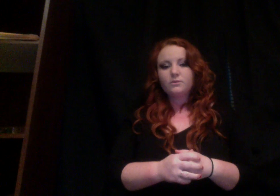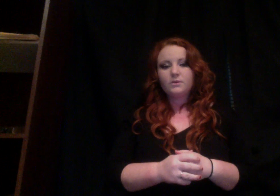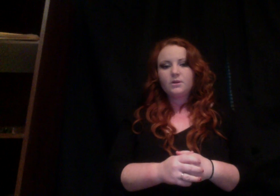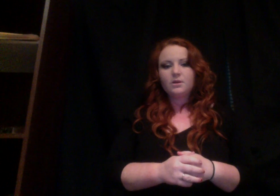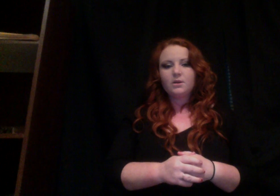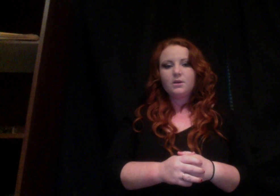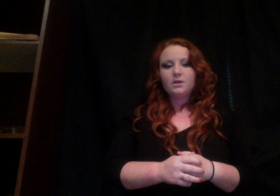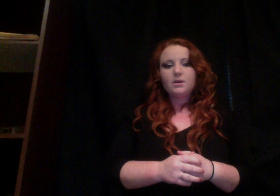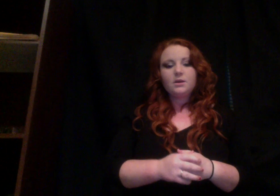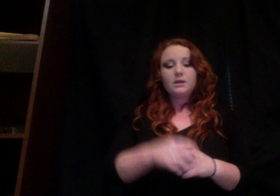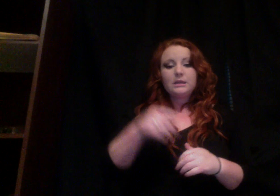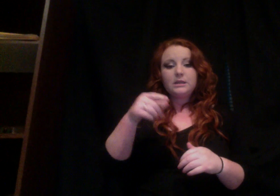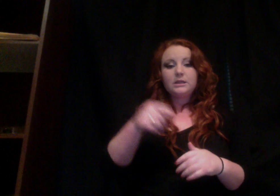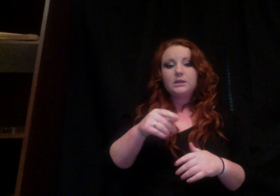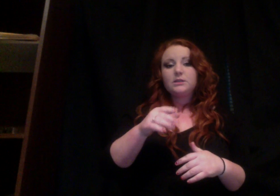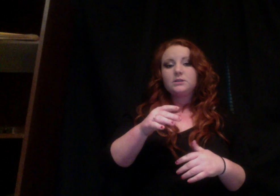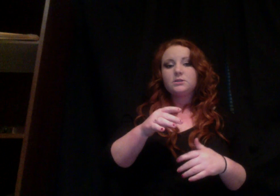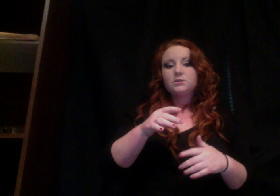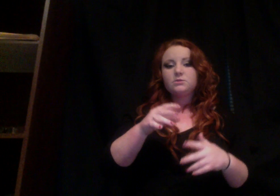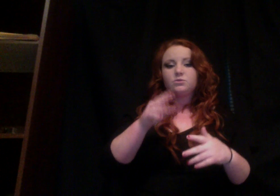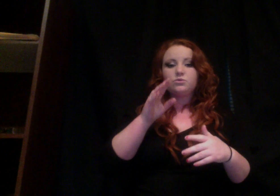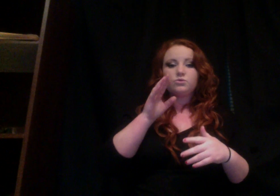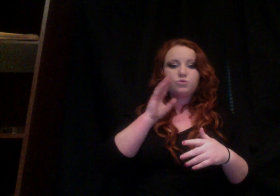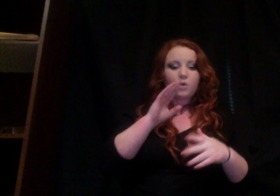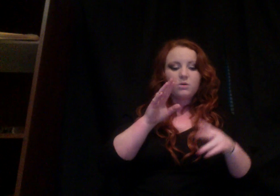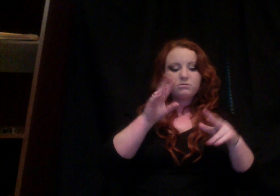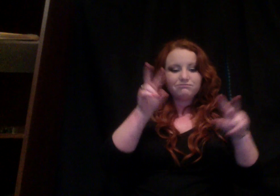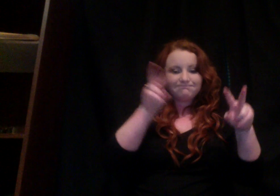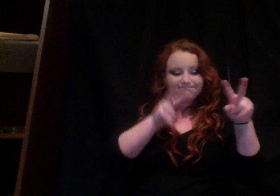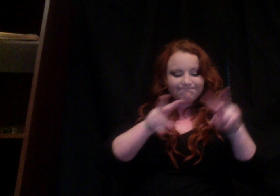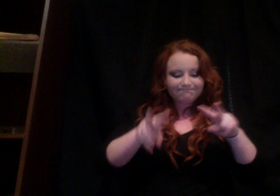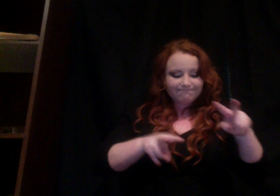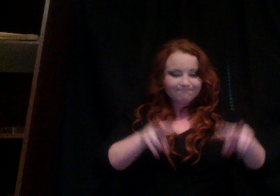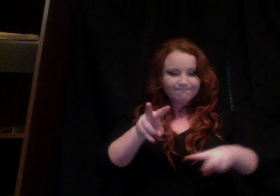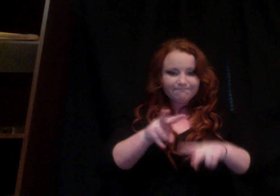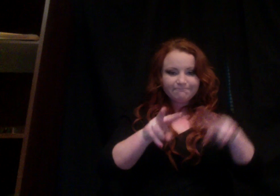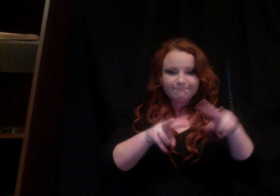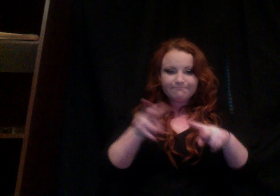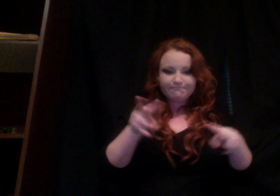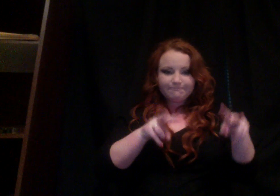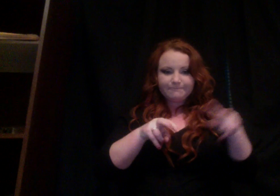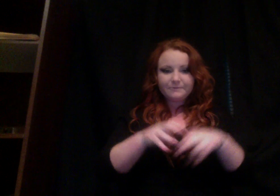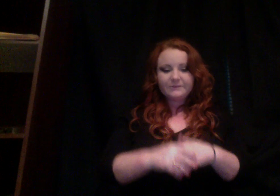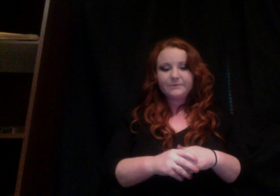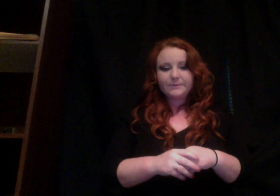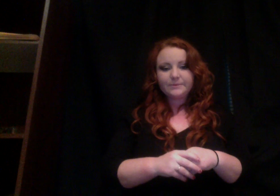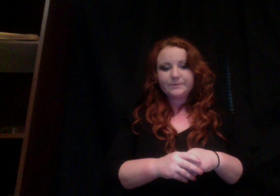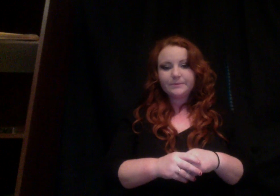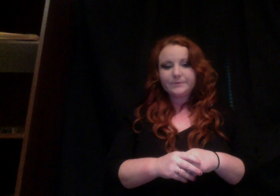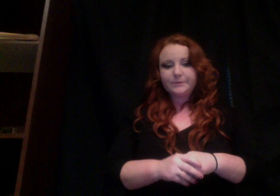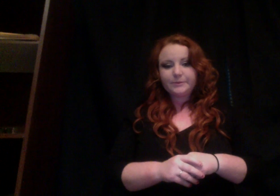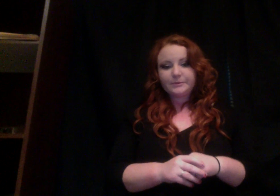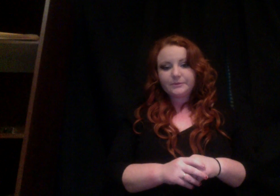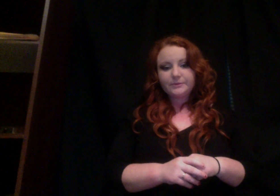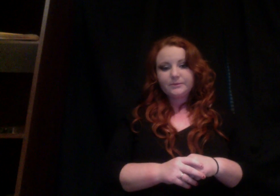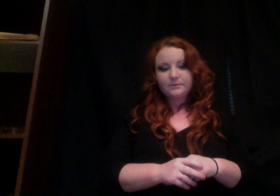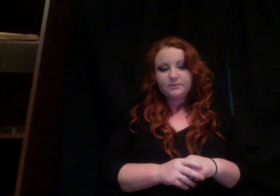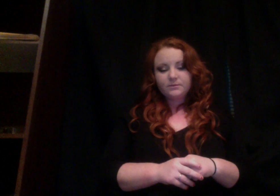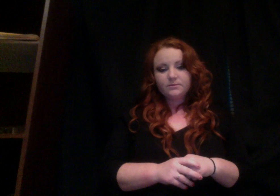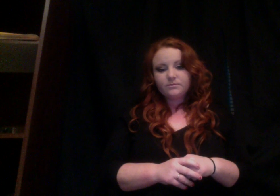look. As he comes out of the colon, he'll be using the scope. Again, the end is articulated. The doctor will